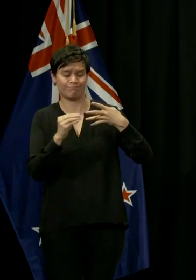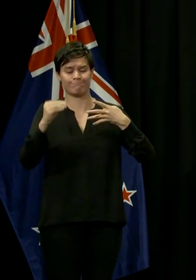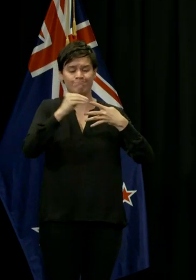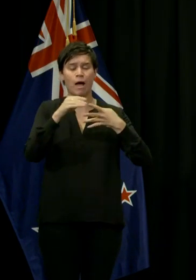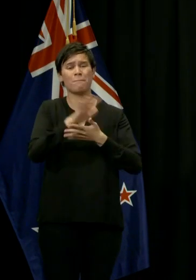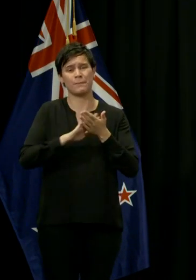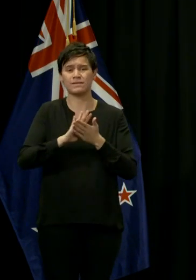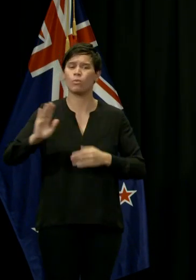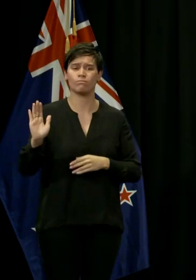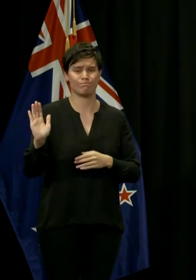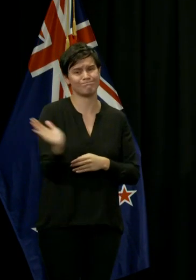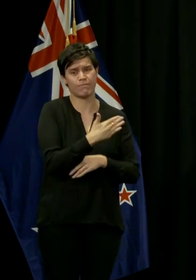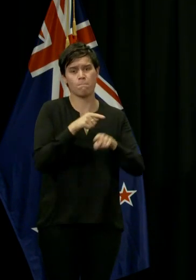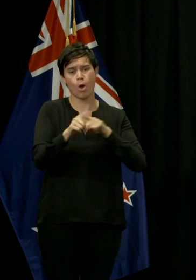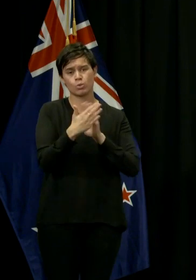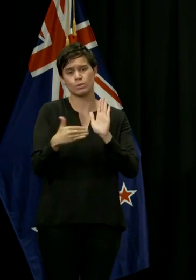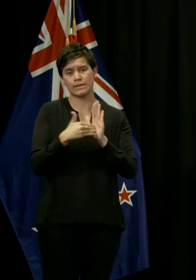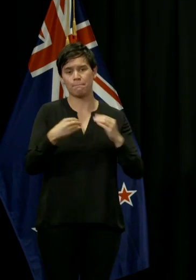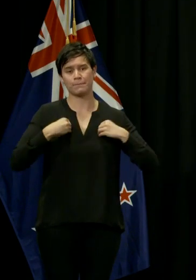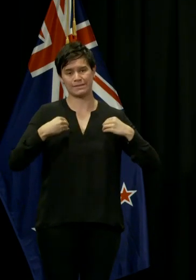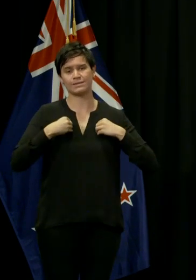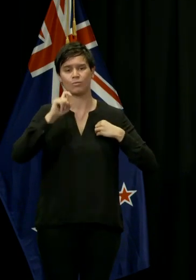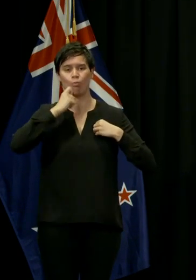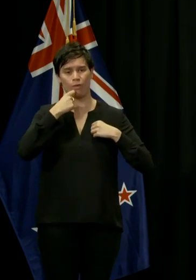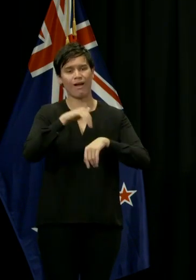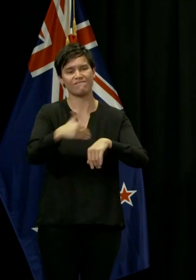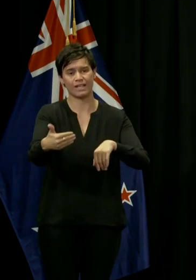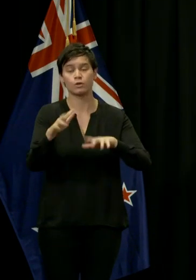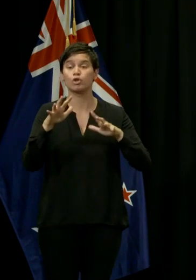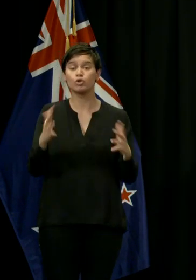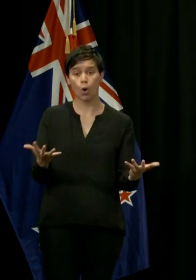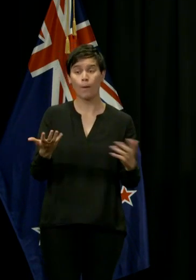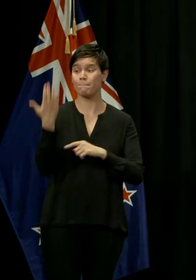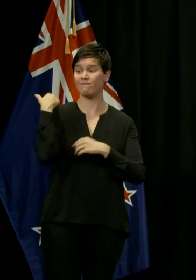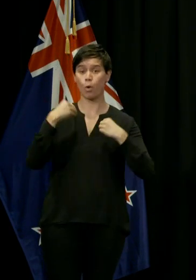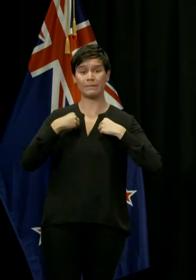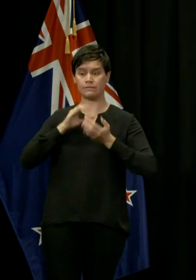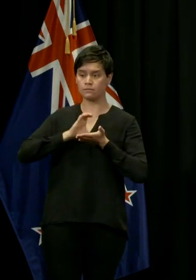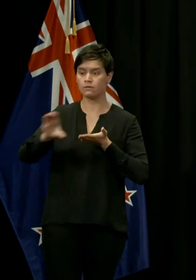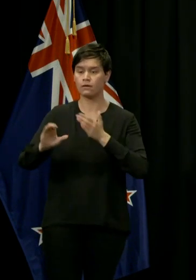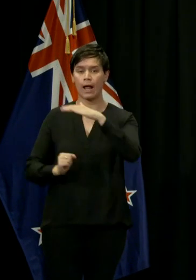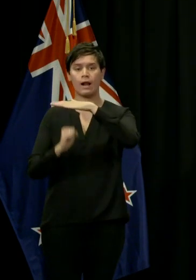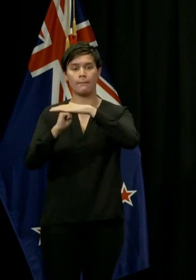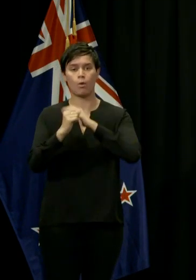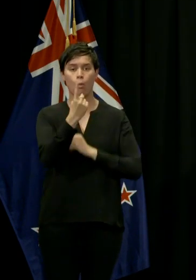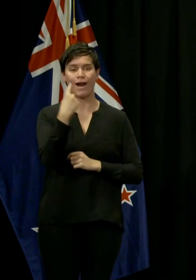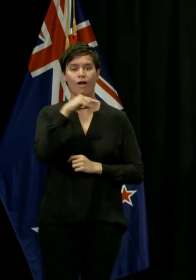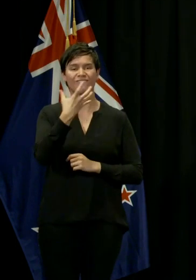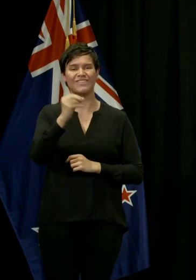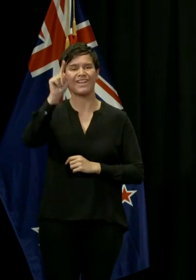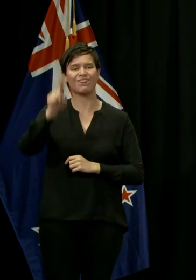So Cabinet today agreed to remove the $150,000 cap altogether. all businesses,